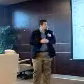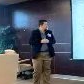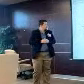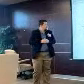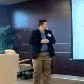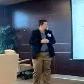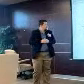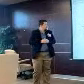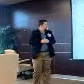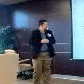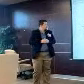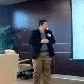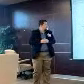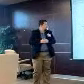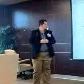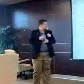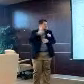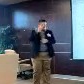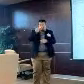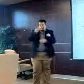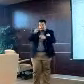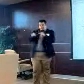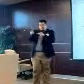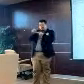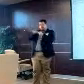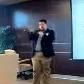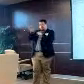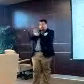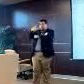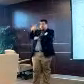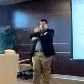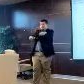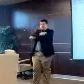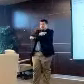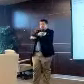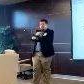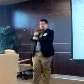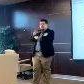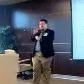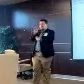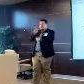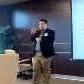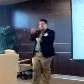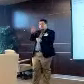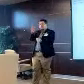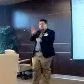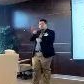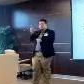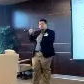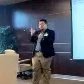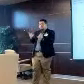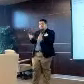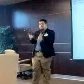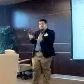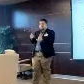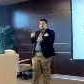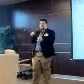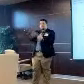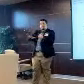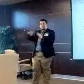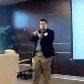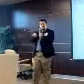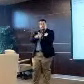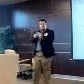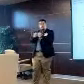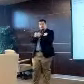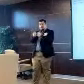So overall, we are seeing a slight increase in fully vaccinated at 42.6% now. Statewide, we're